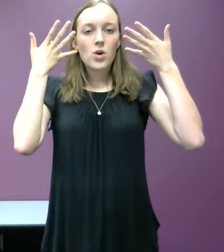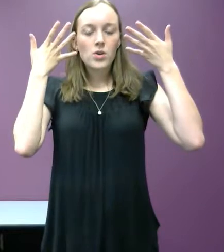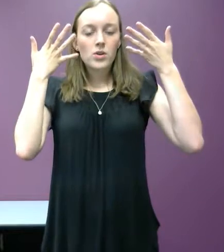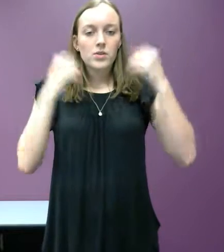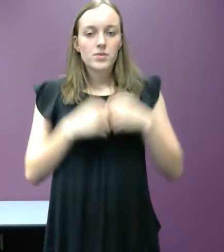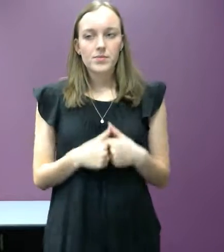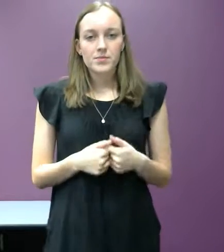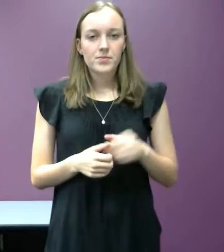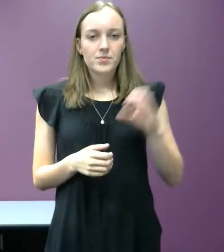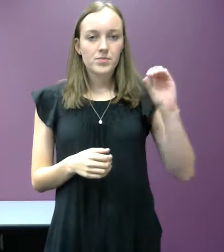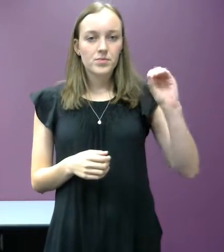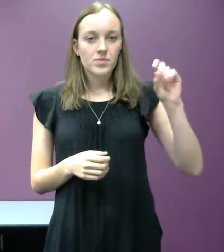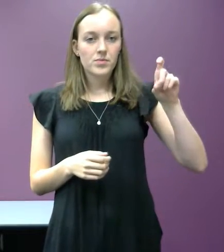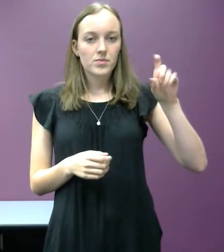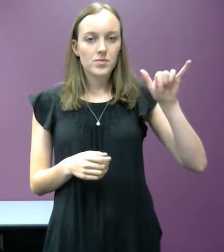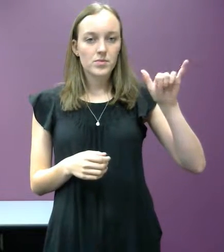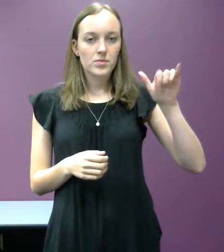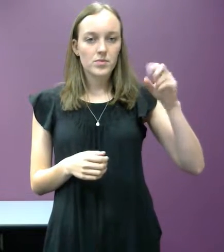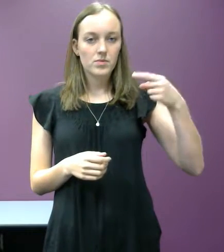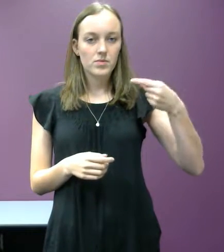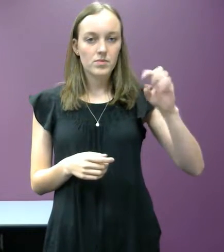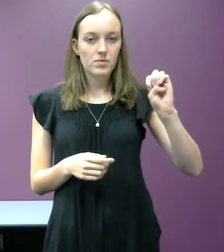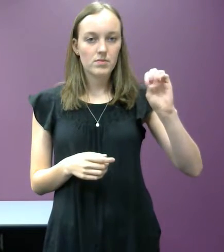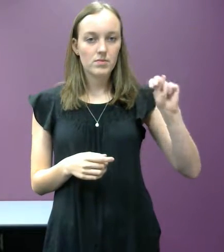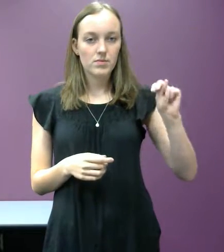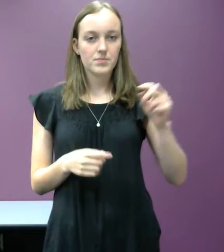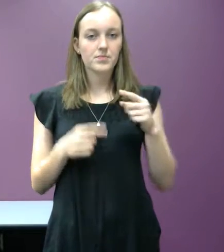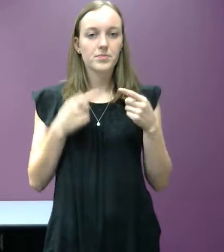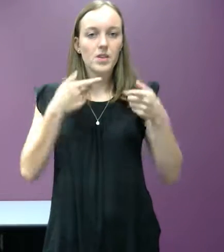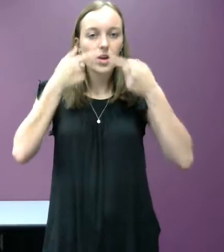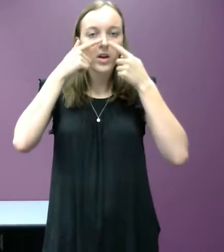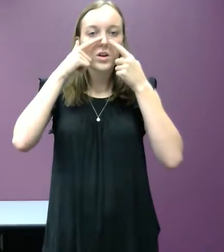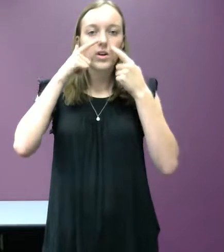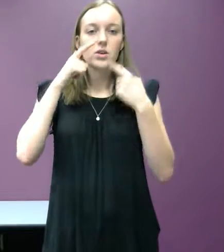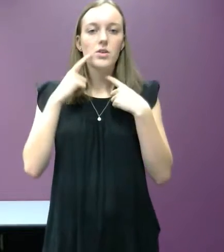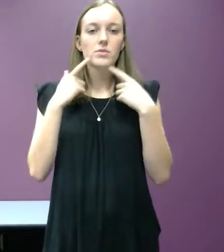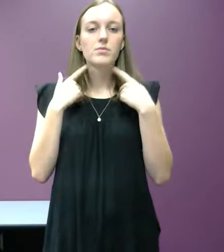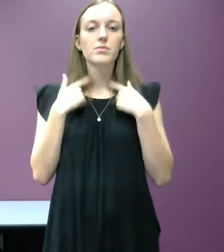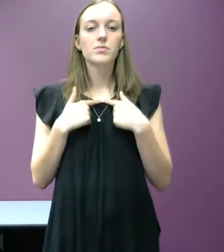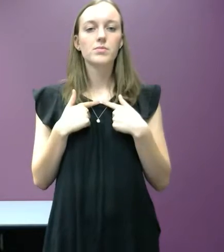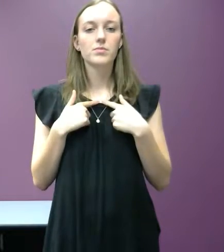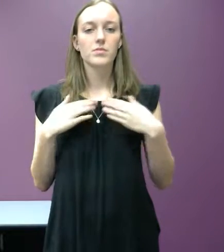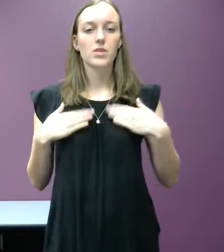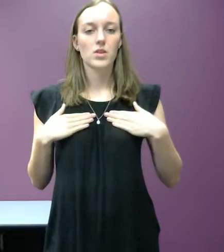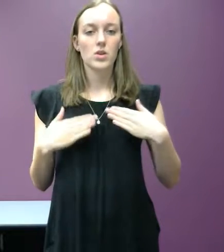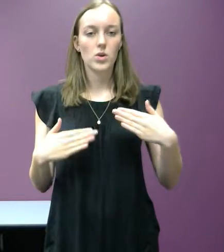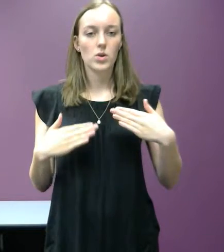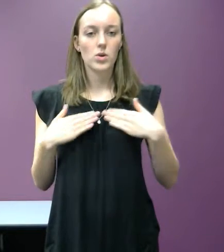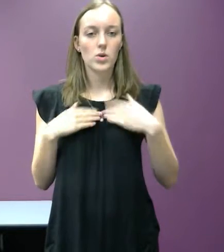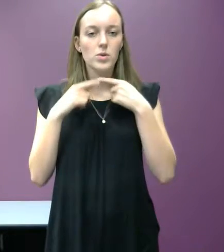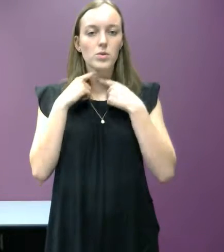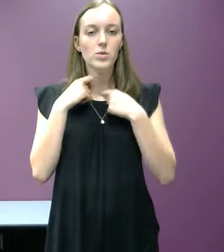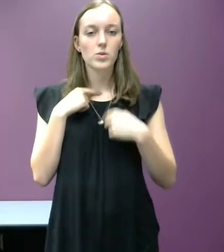oxygen, and it comes down our trachea, comes into our lungs, where the trachea divides into different